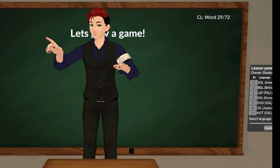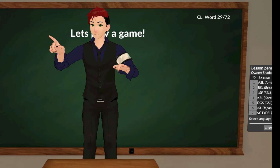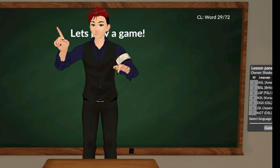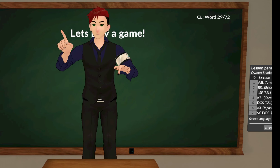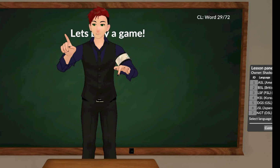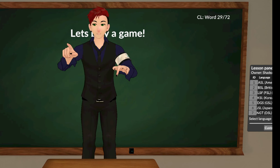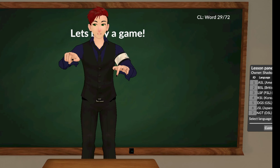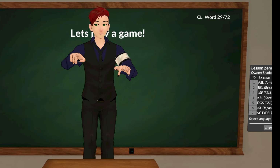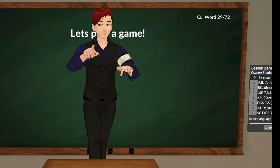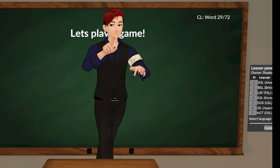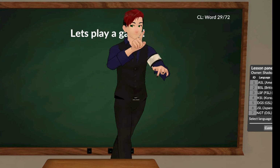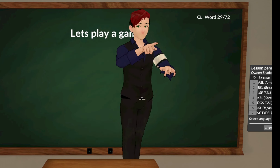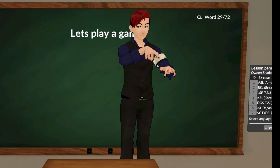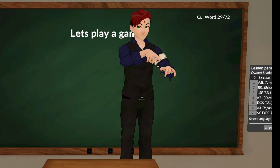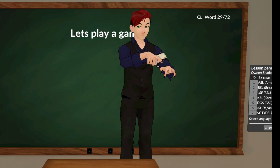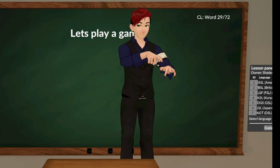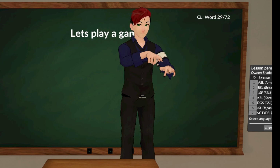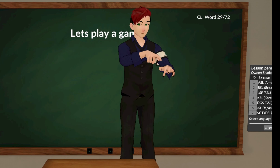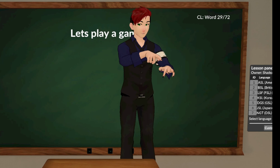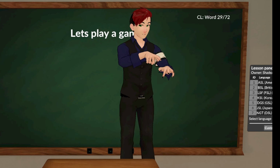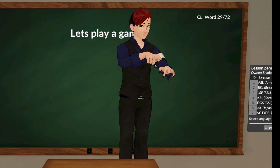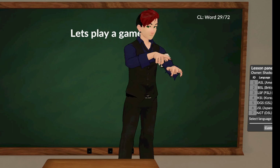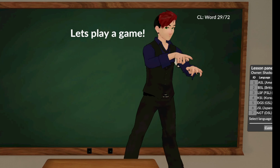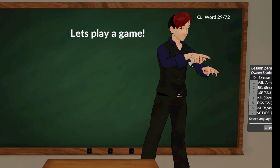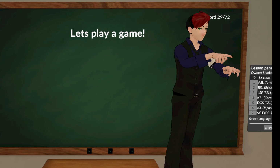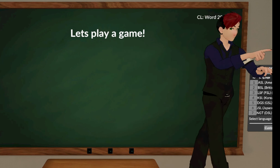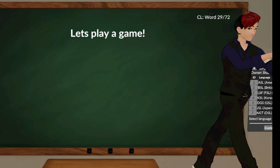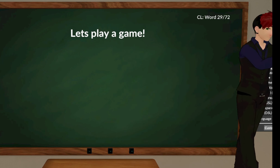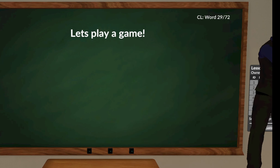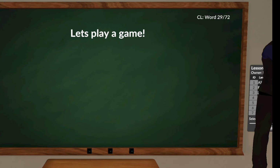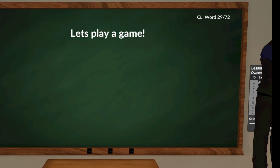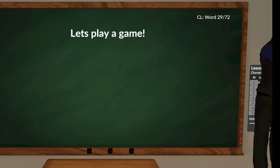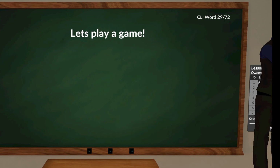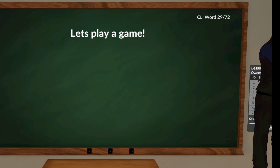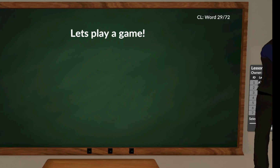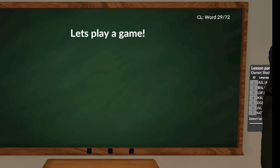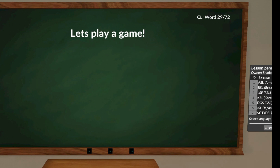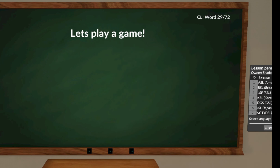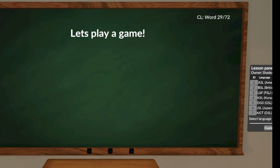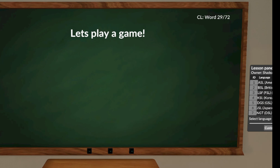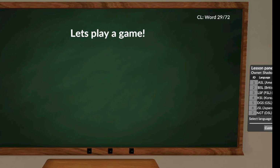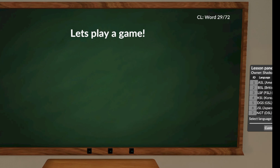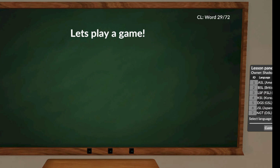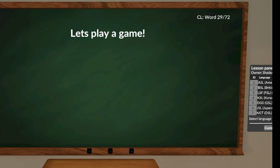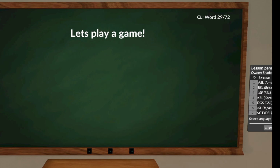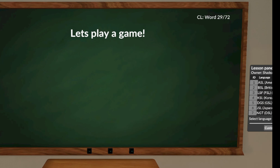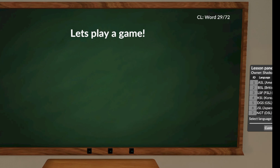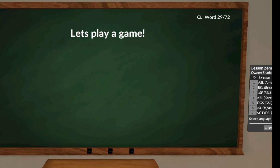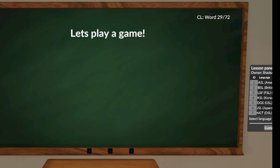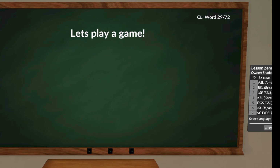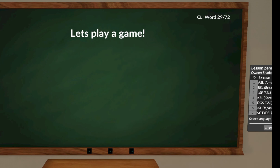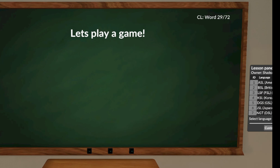Partner, partner, partner. Partners. Partners? You are a small person by yourself.